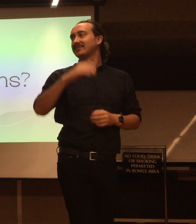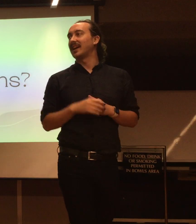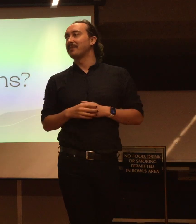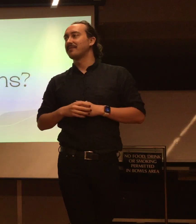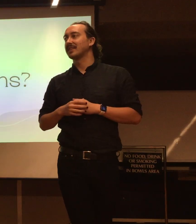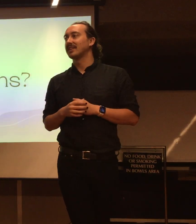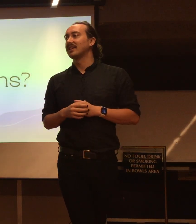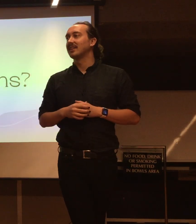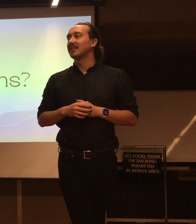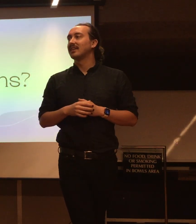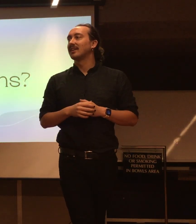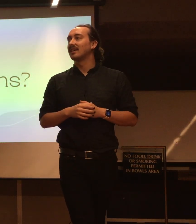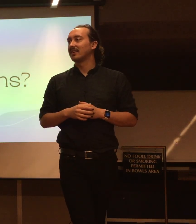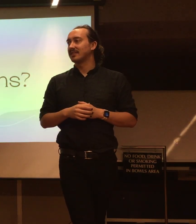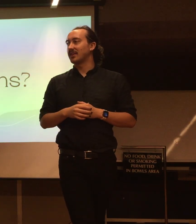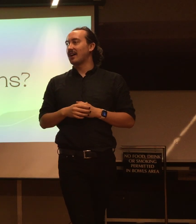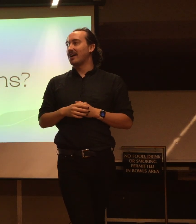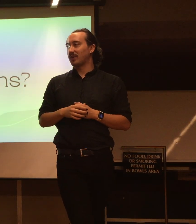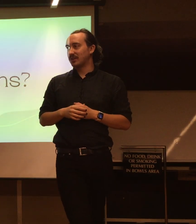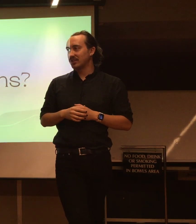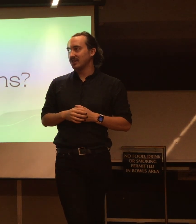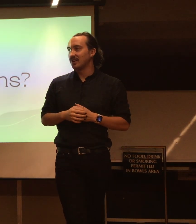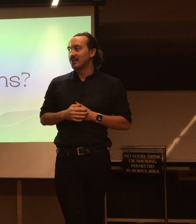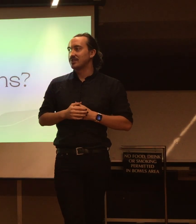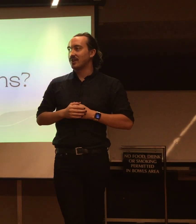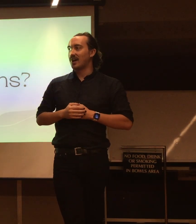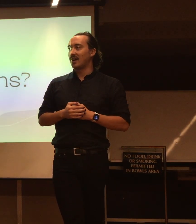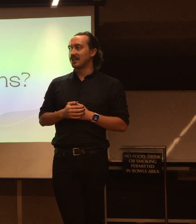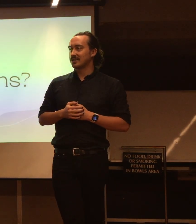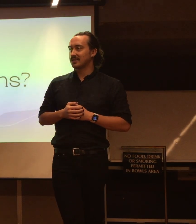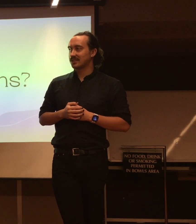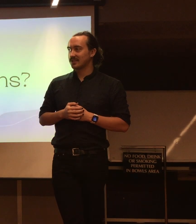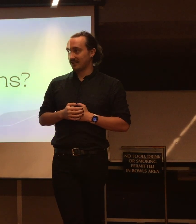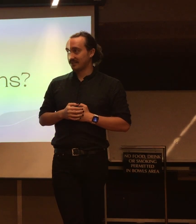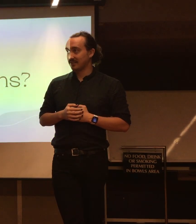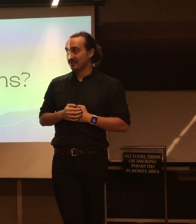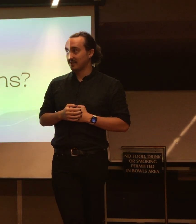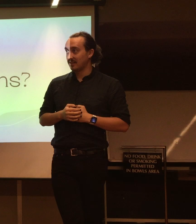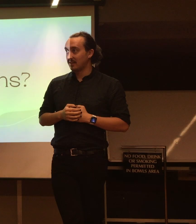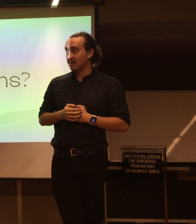We'll work our way. So I have a question to ask.